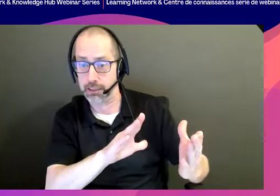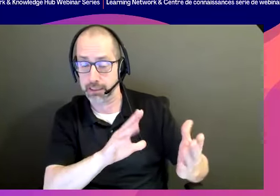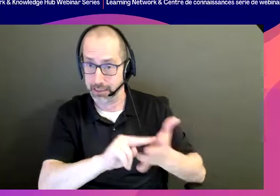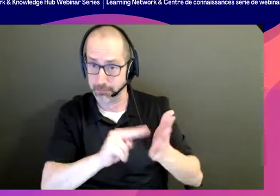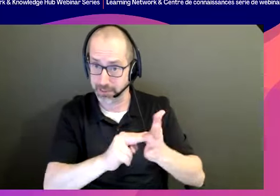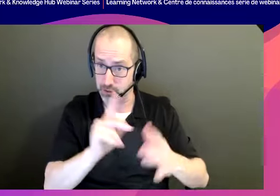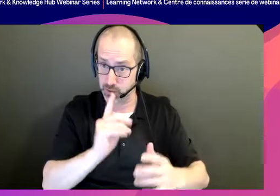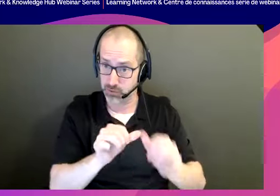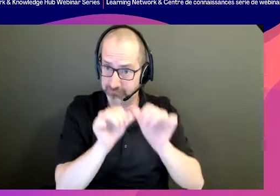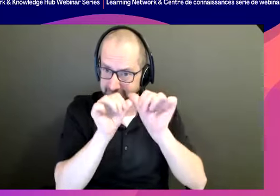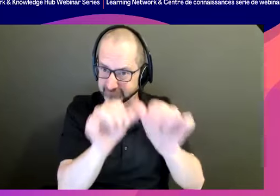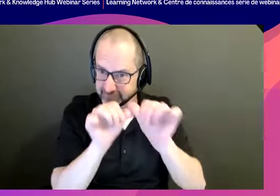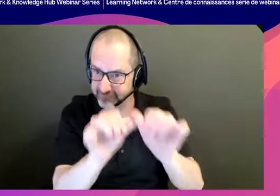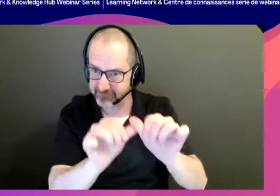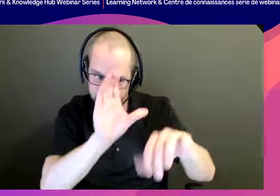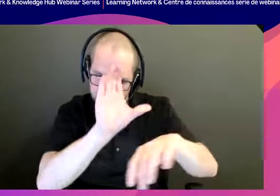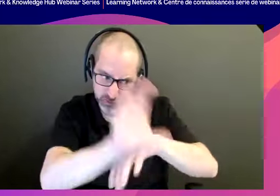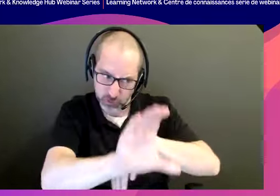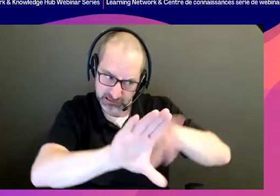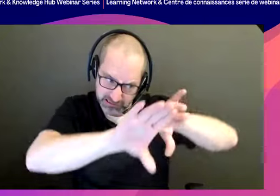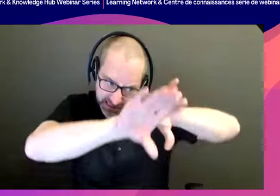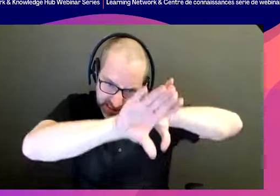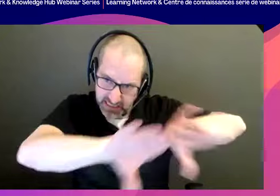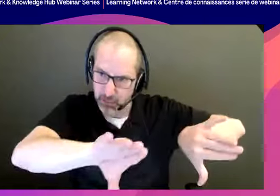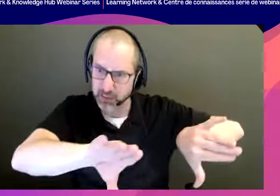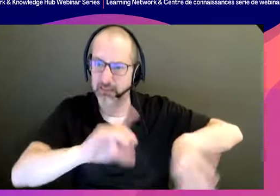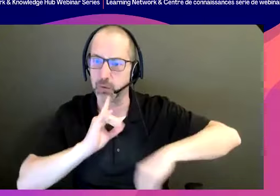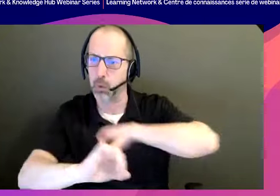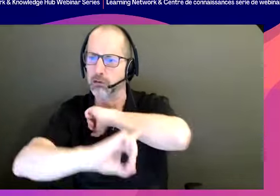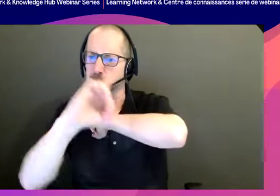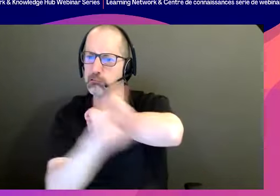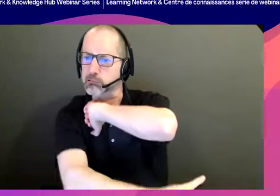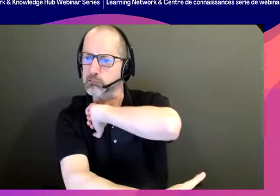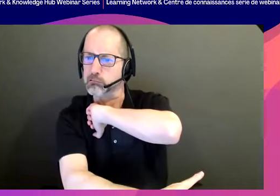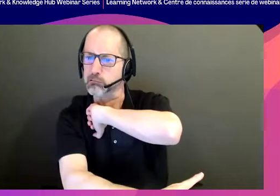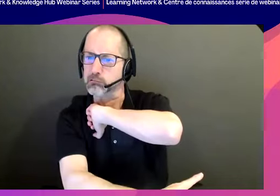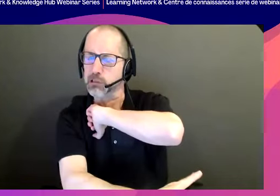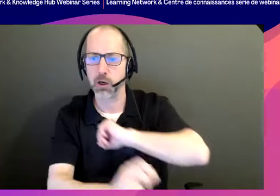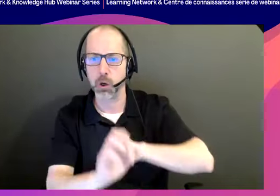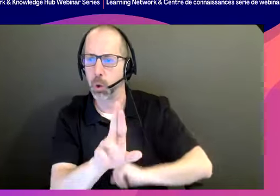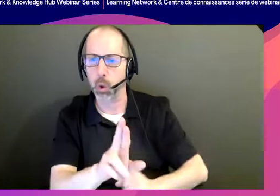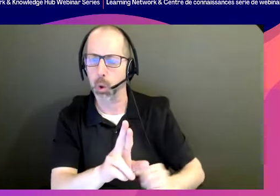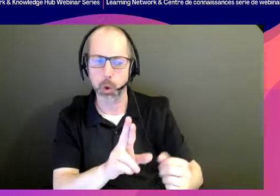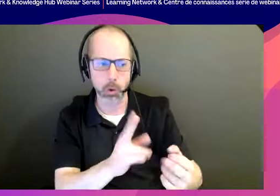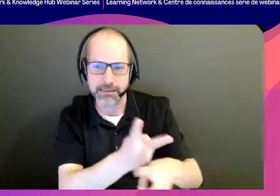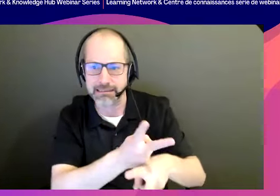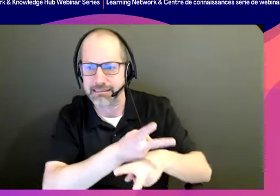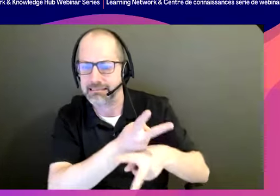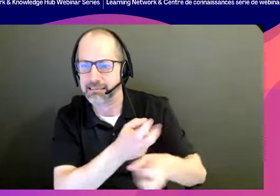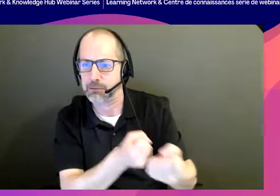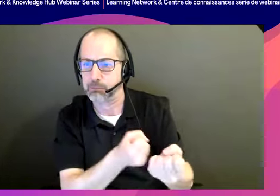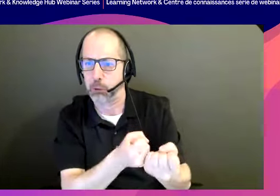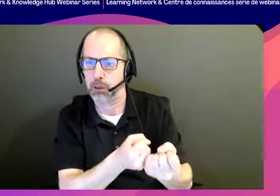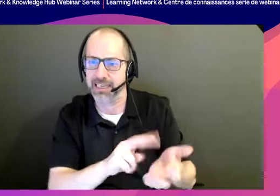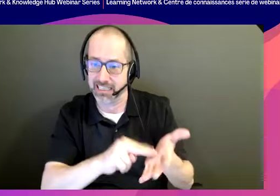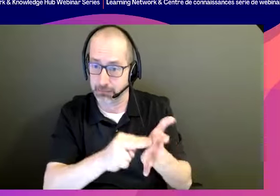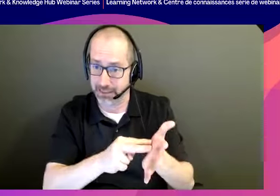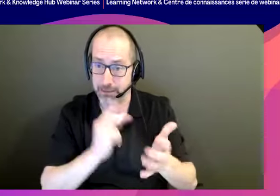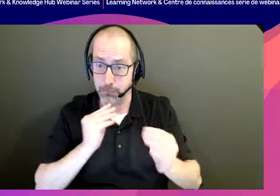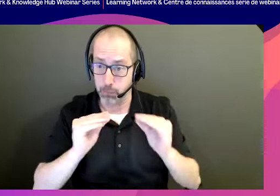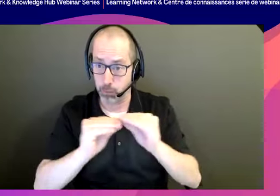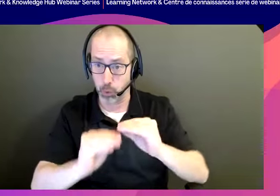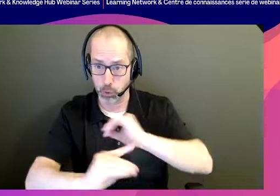be experienced as punitive rather than supportive? And are we pushing the family with more punitive measures,